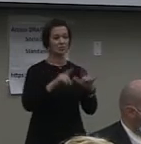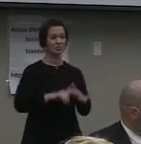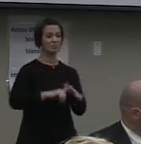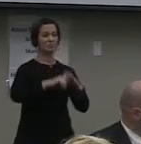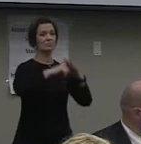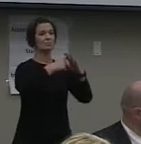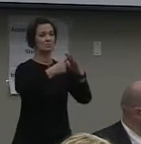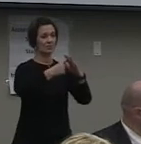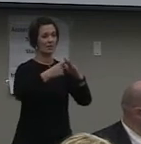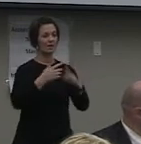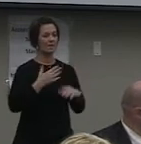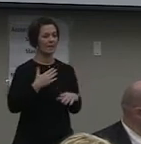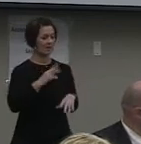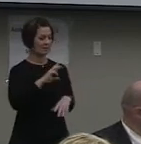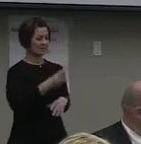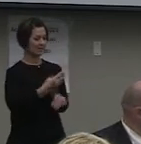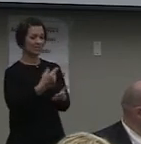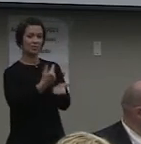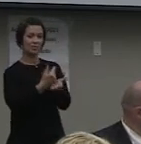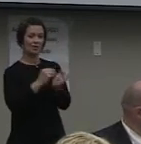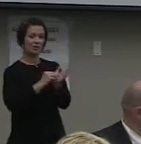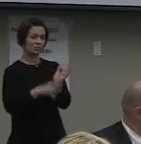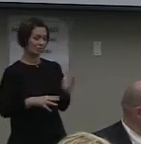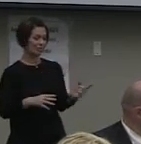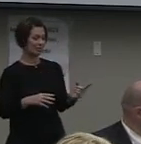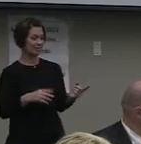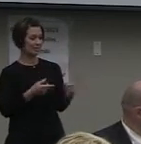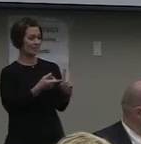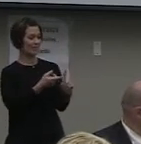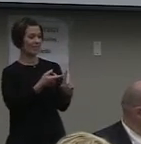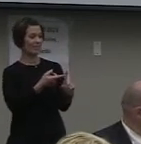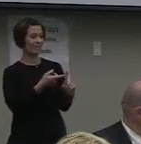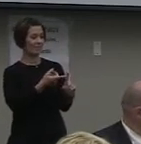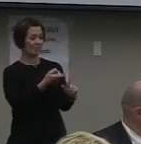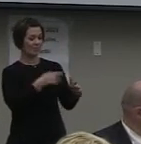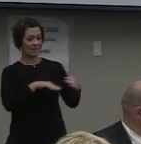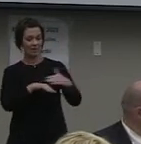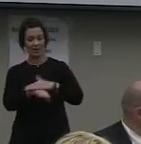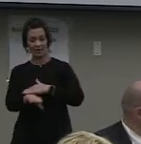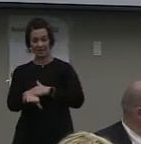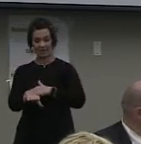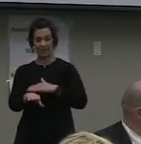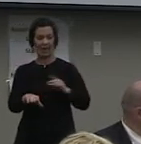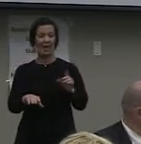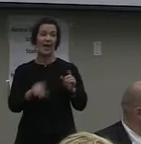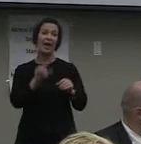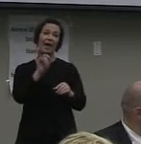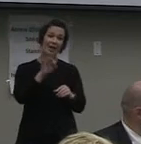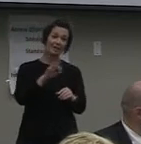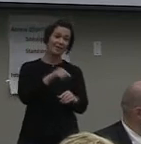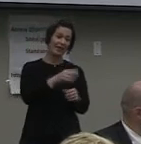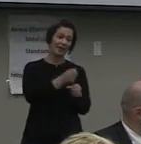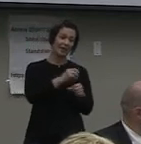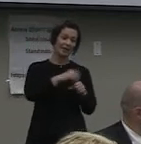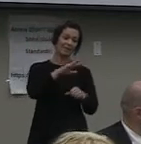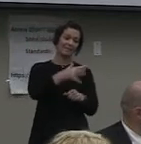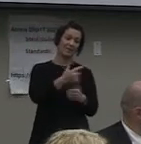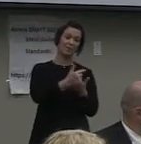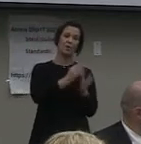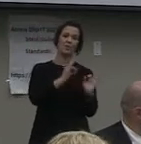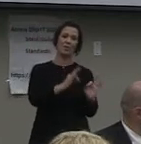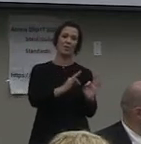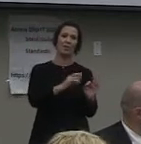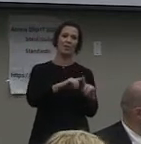my incoming sixth grade students who will be in the new standards, if they come in at fifth grade having their U.S. history from elementary,